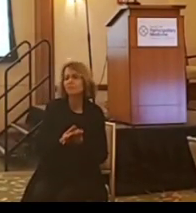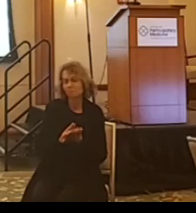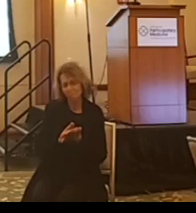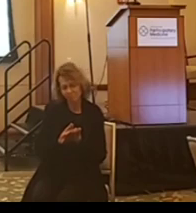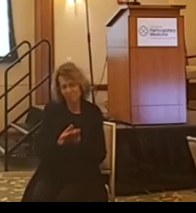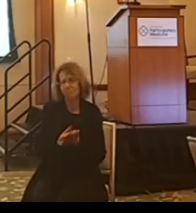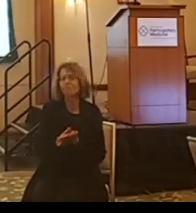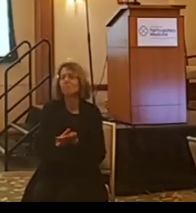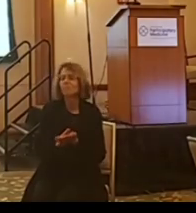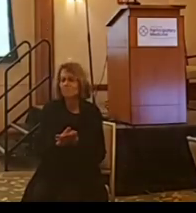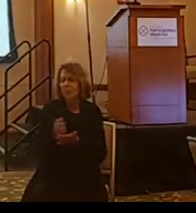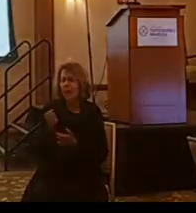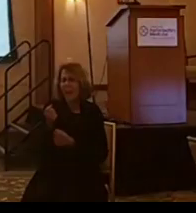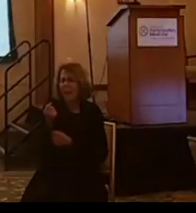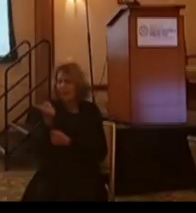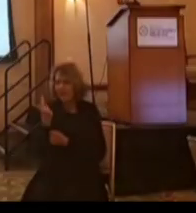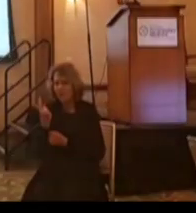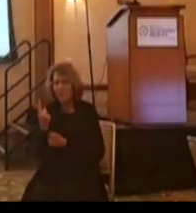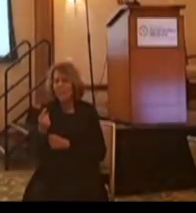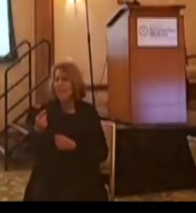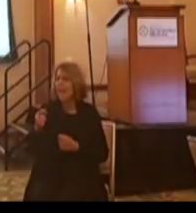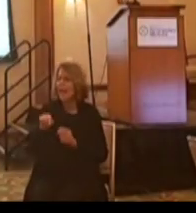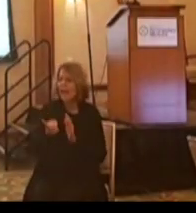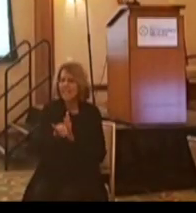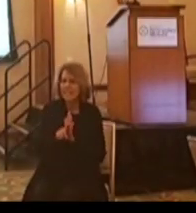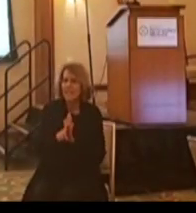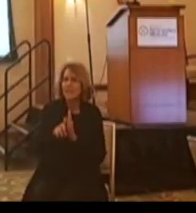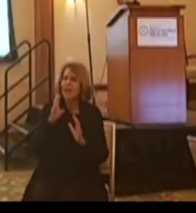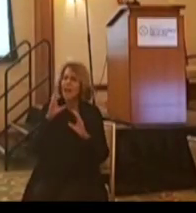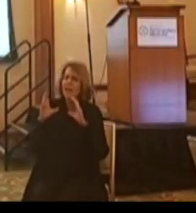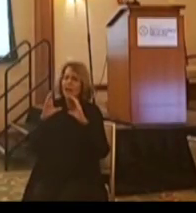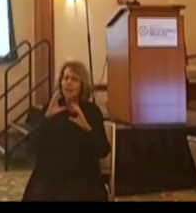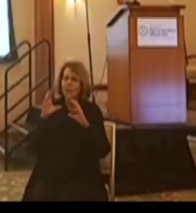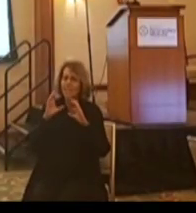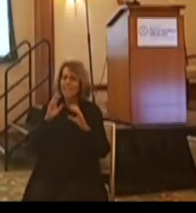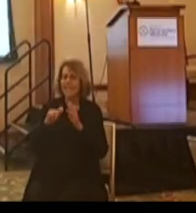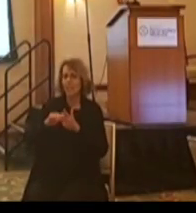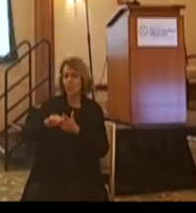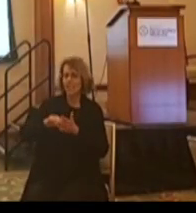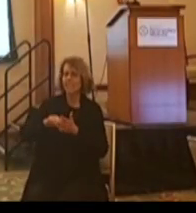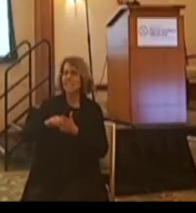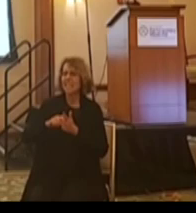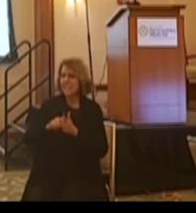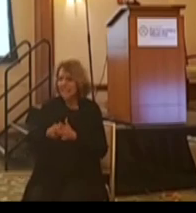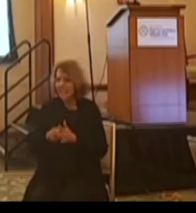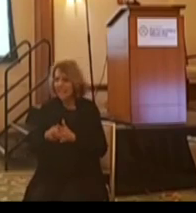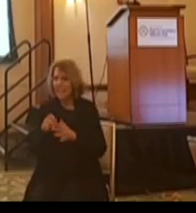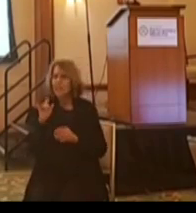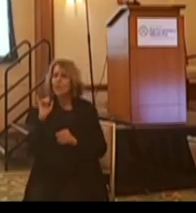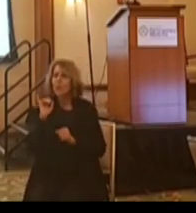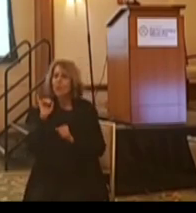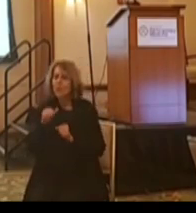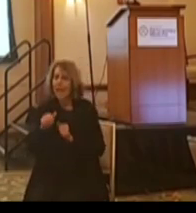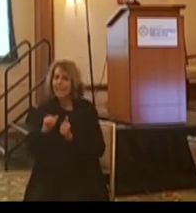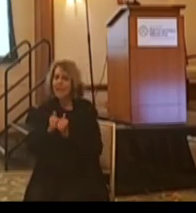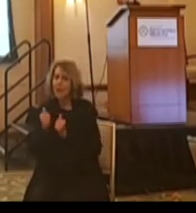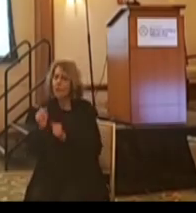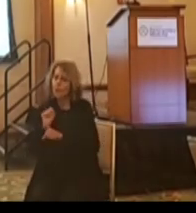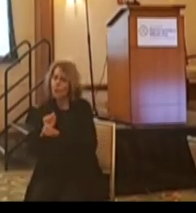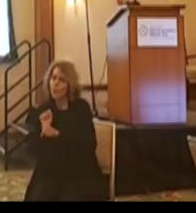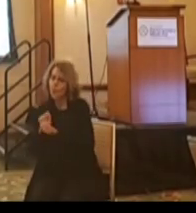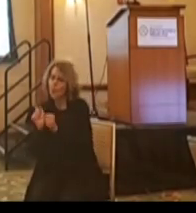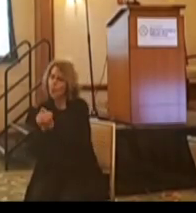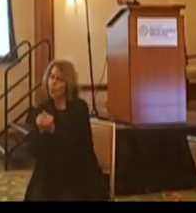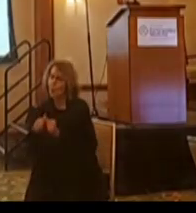to imagine with others, how do we begin to kind of build this future? And so